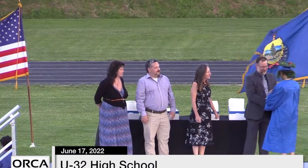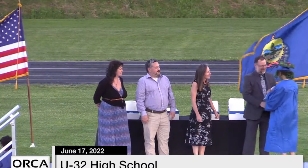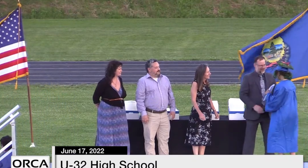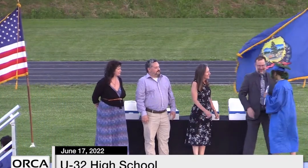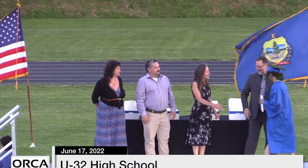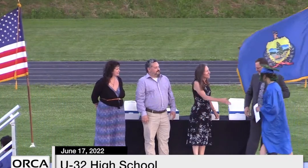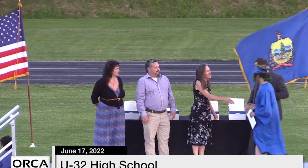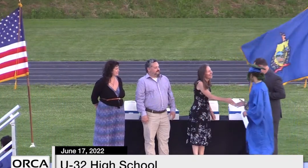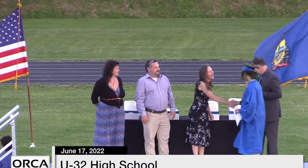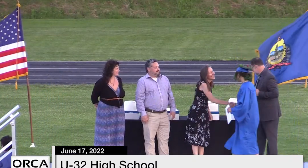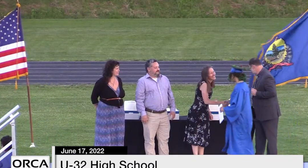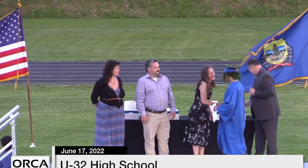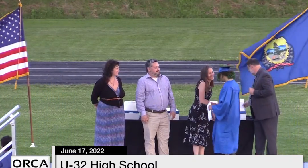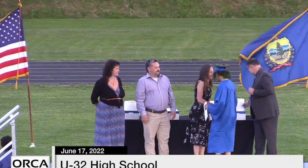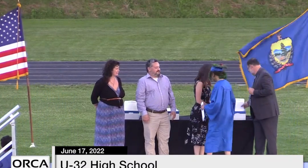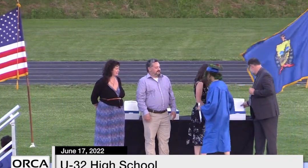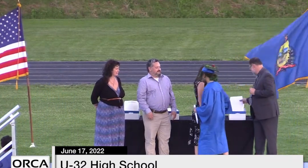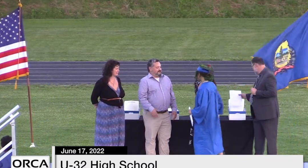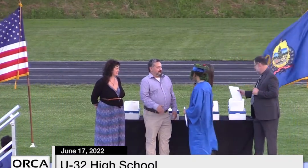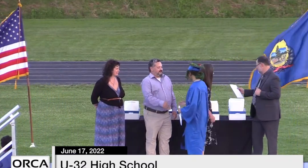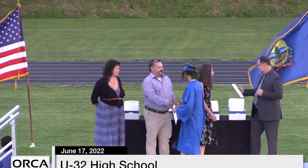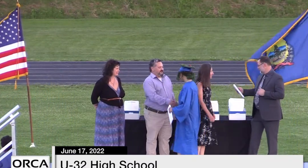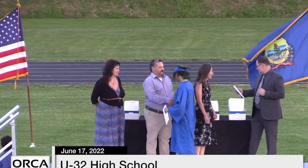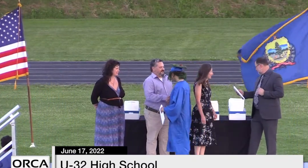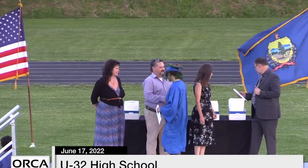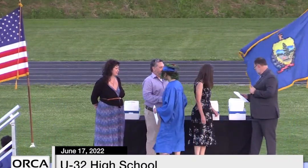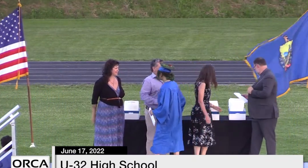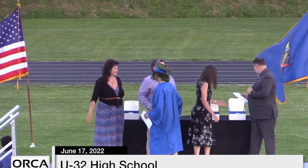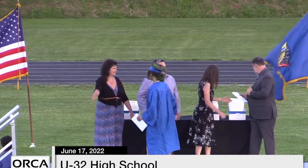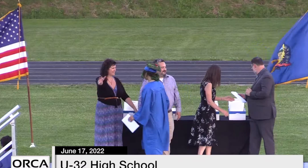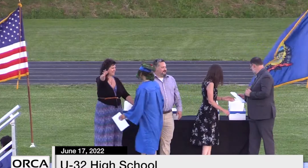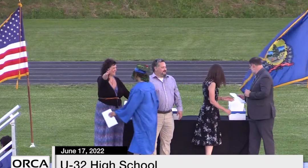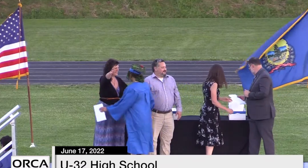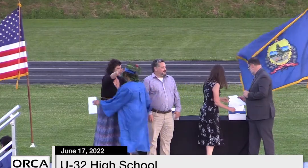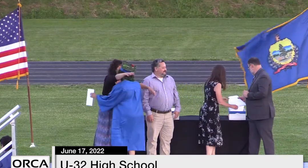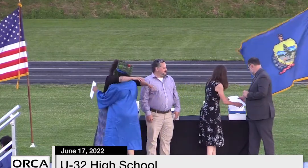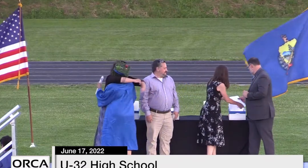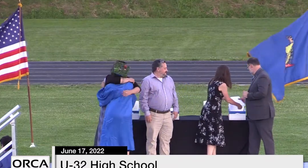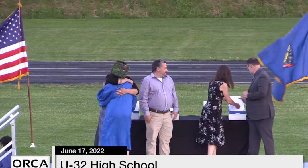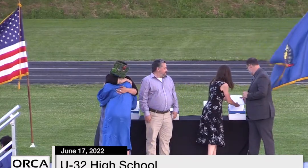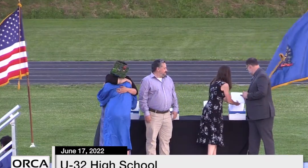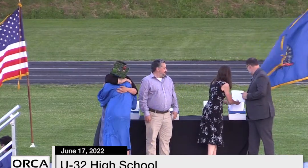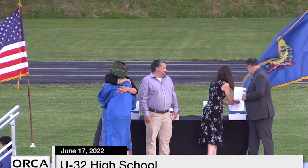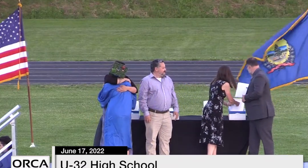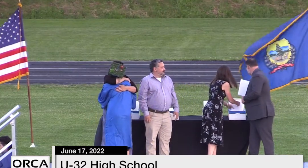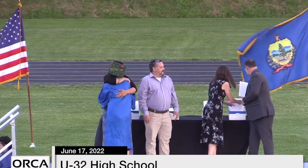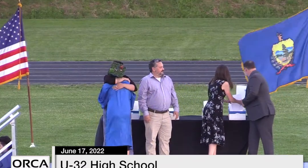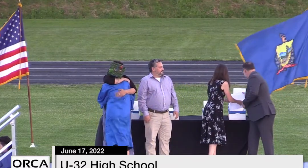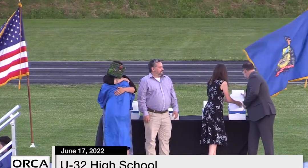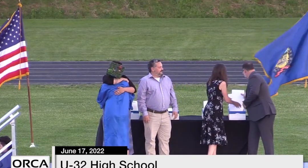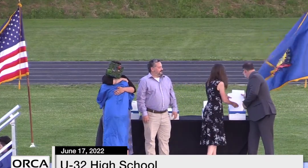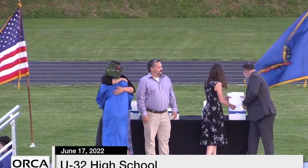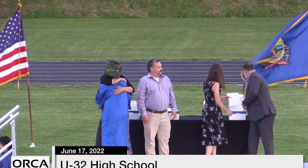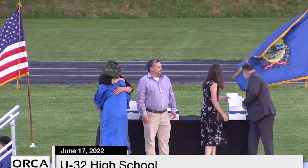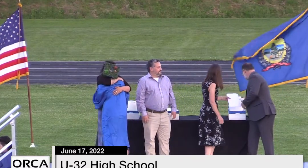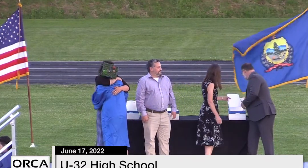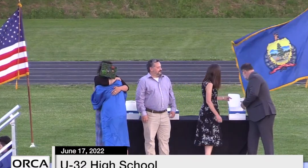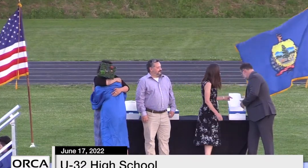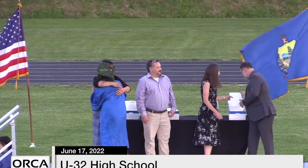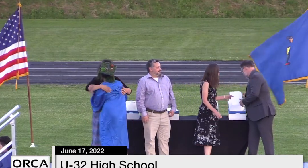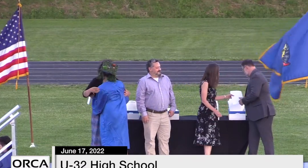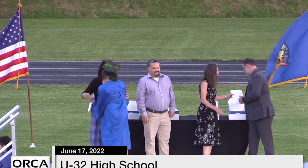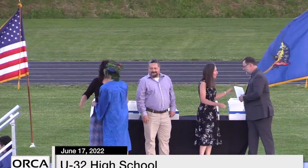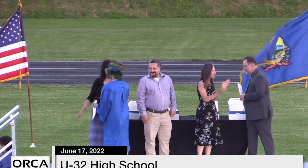Jacob Matthew Bricoli Langua, joined by Arlen Bricoli, the East Montpelier Library Tech